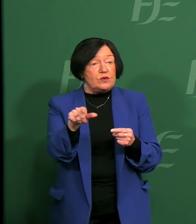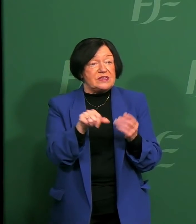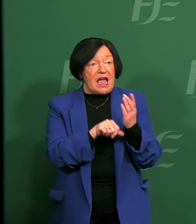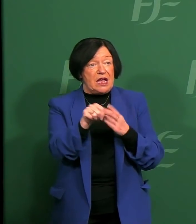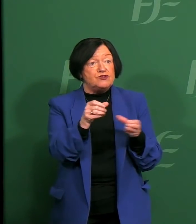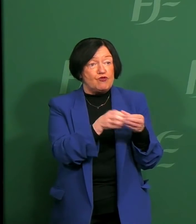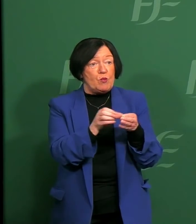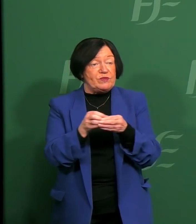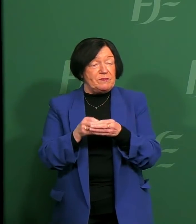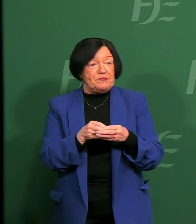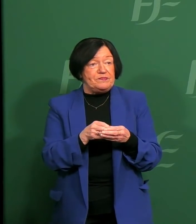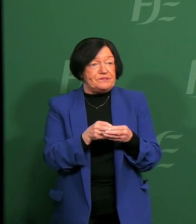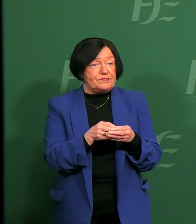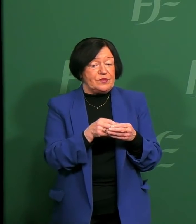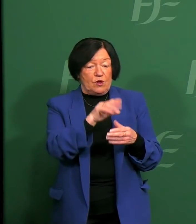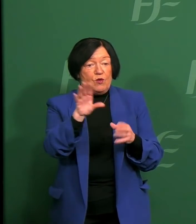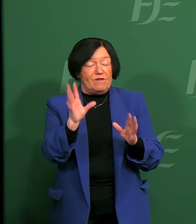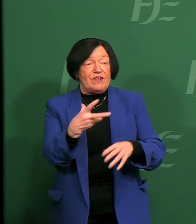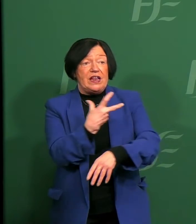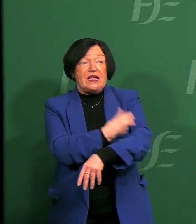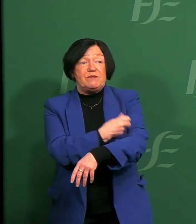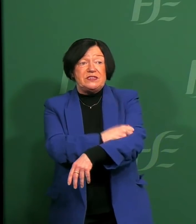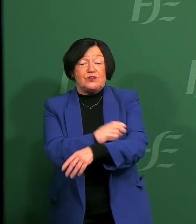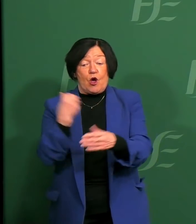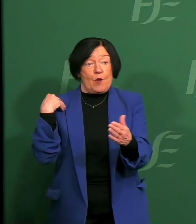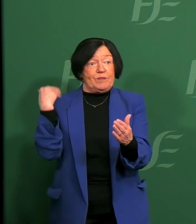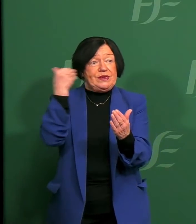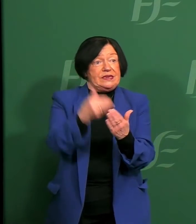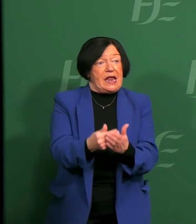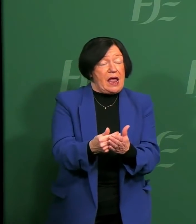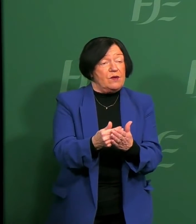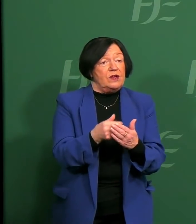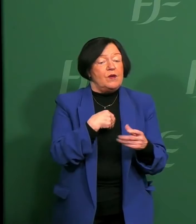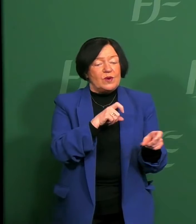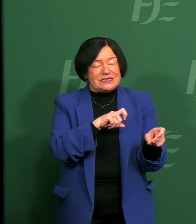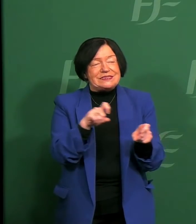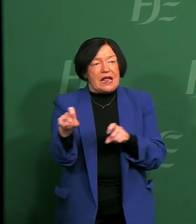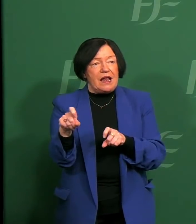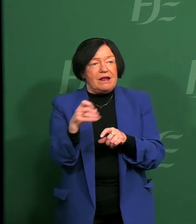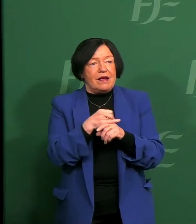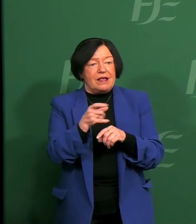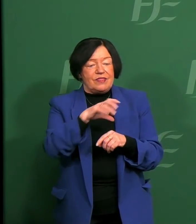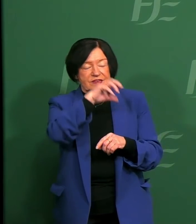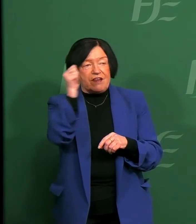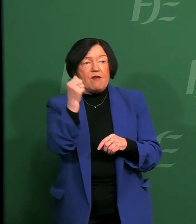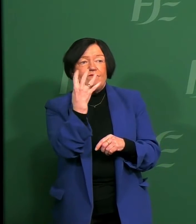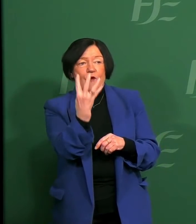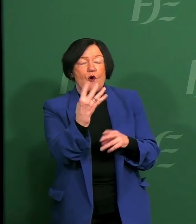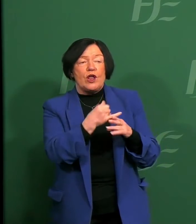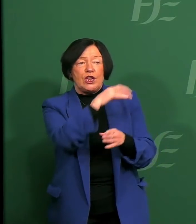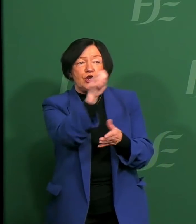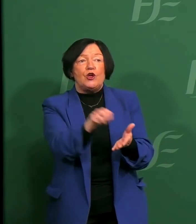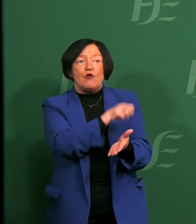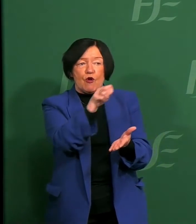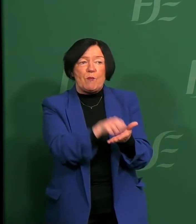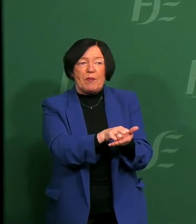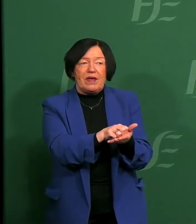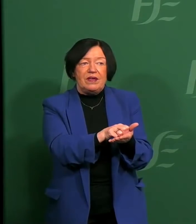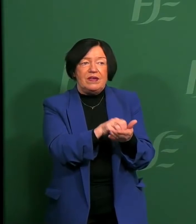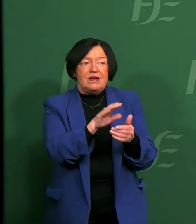that we have administered booster to date. And we do still remain in the top 4 in Europe in terms